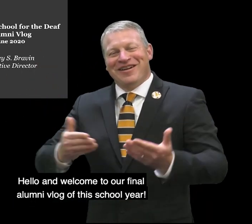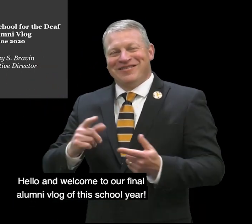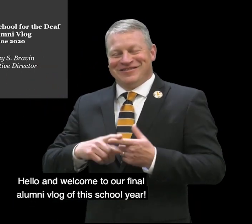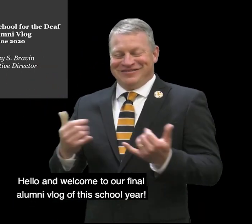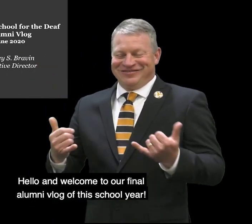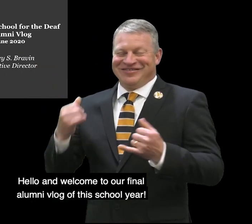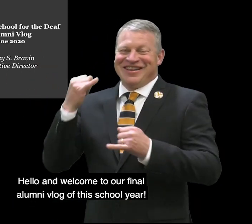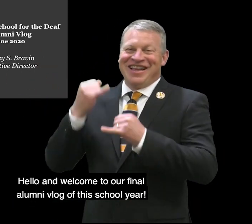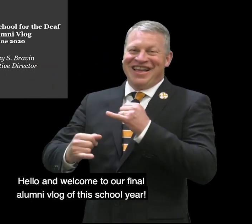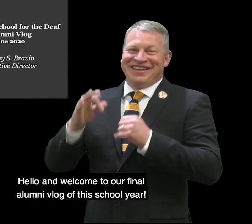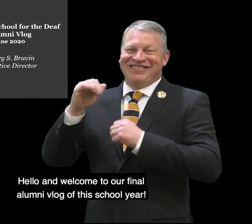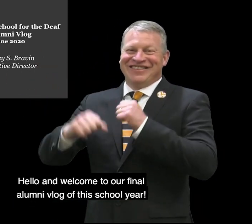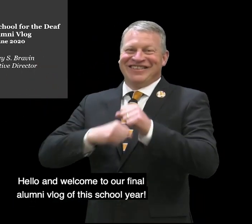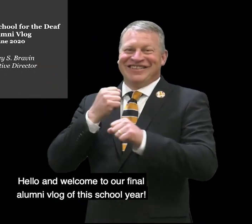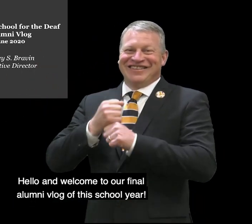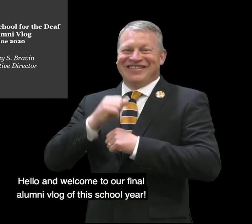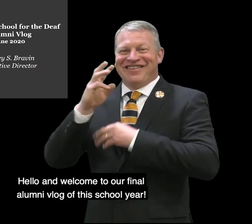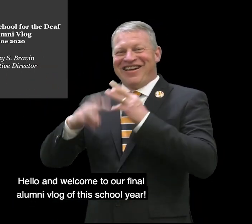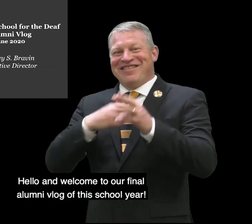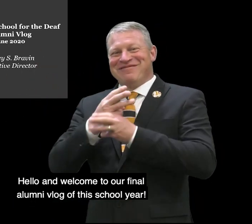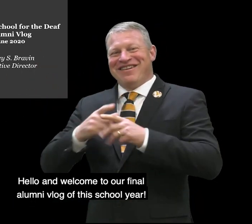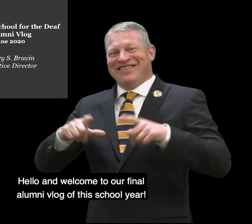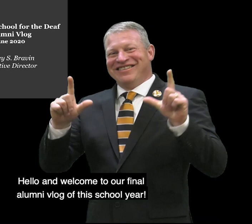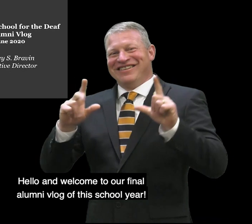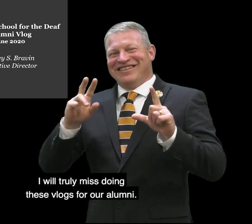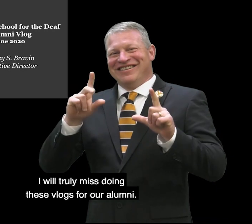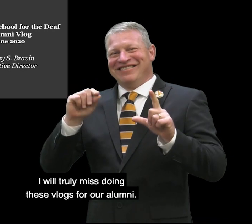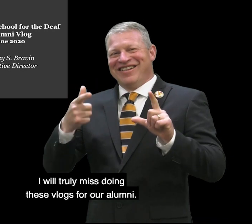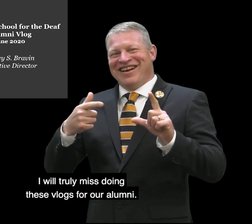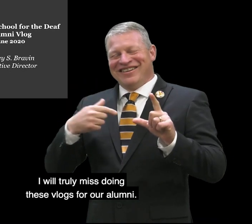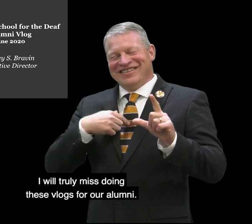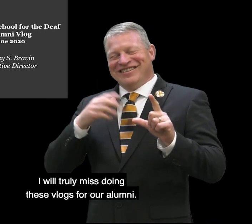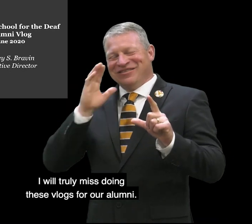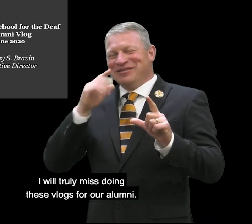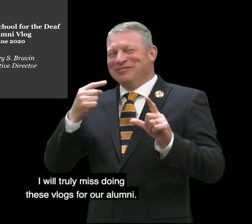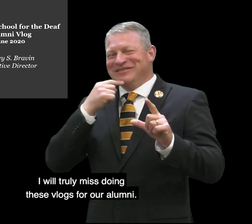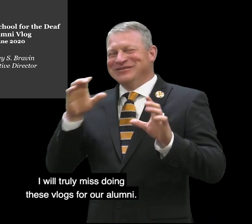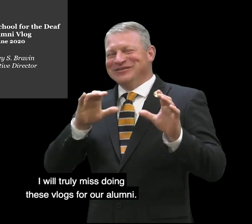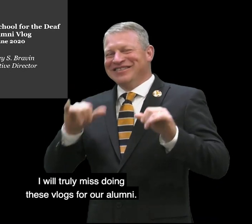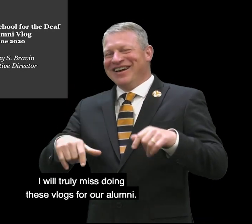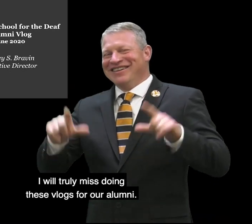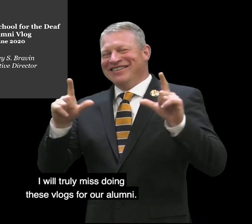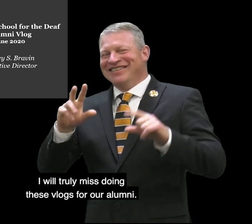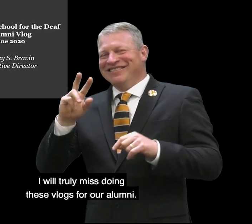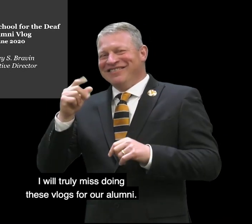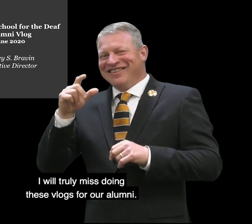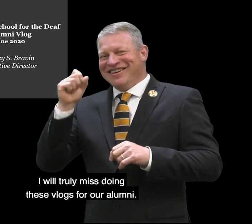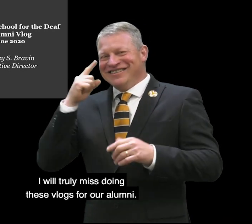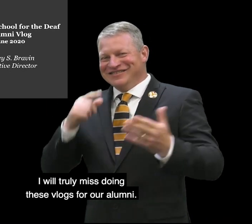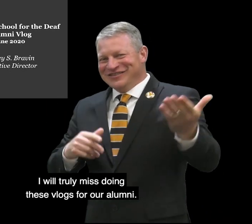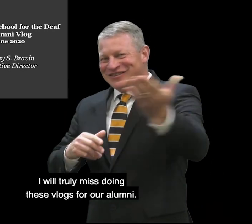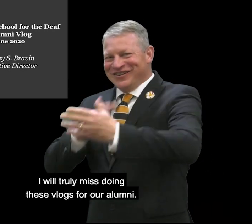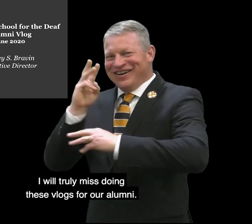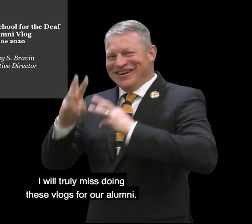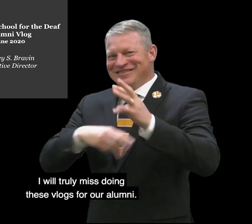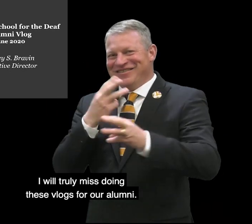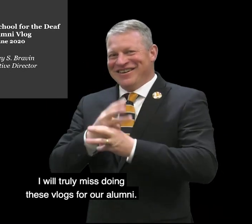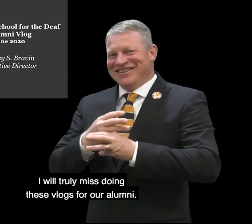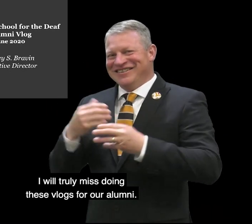Hello, and welcome to our final alumni vlog for this school year. I will truly miss doing these vlogs for our